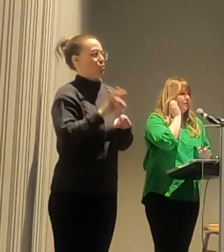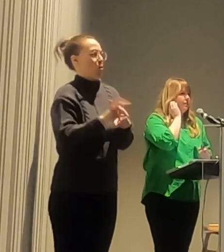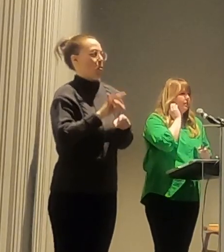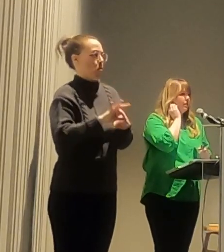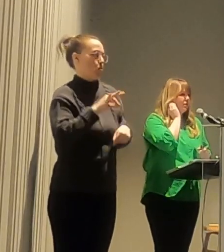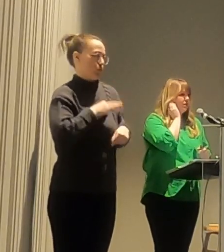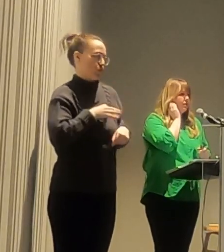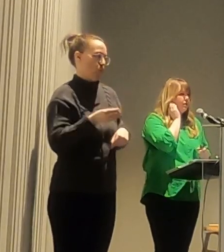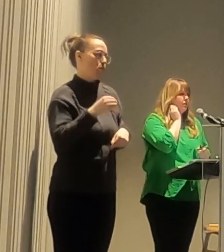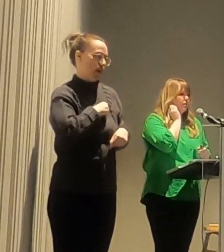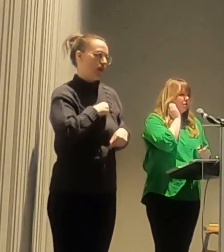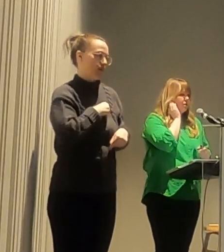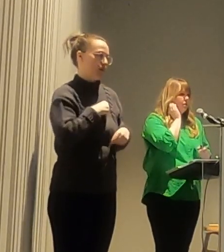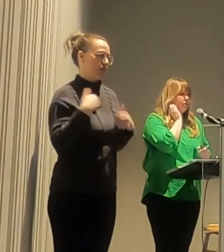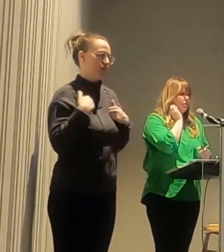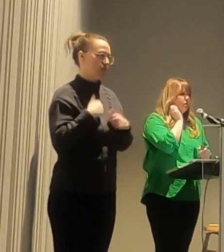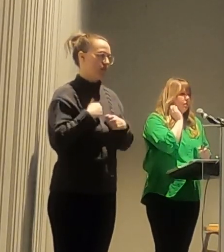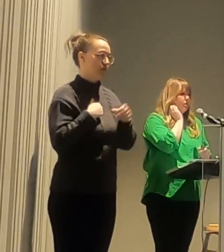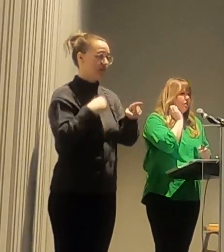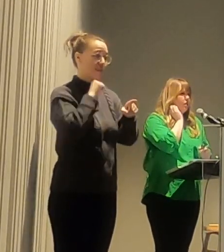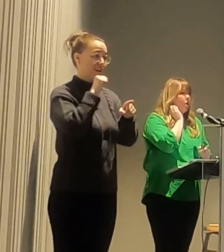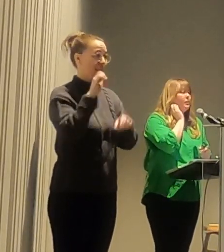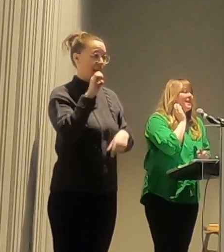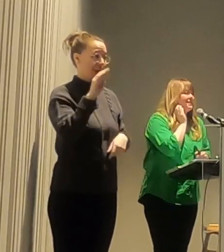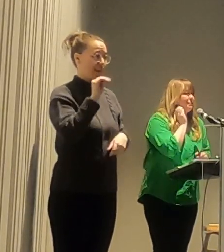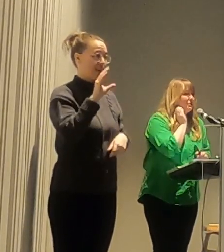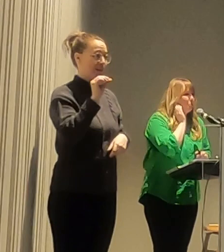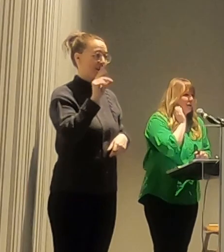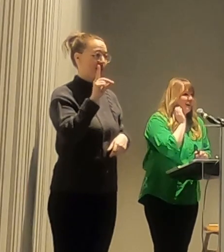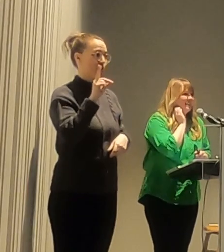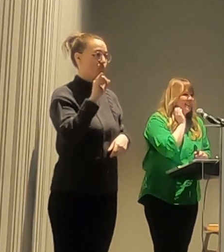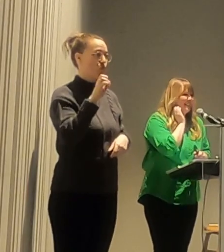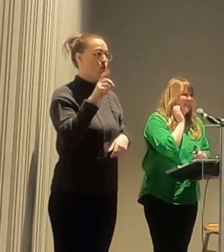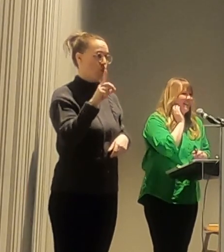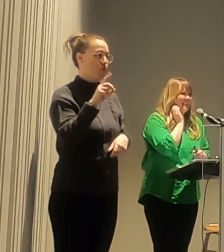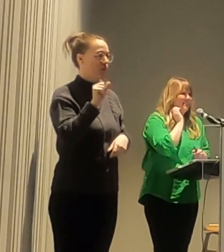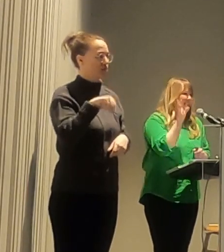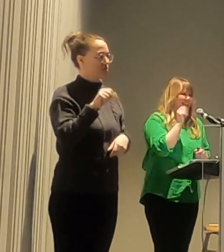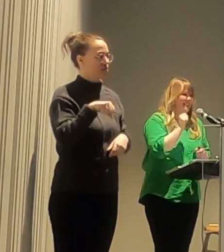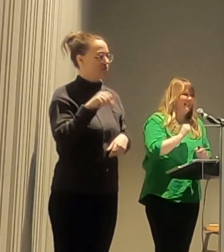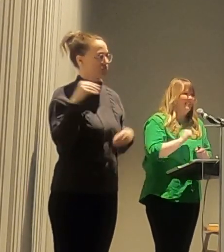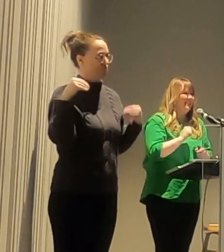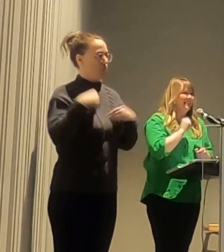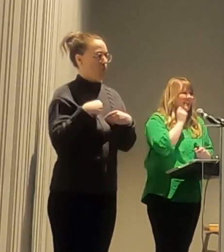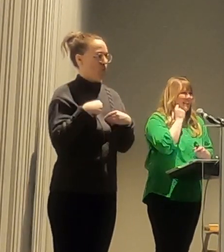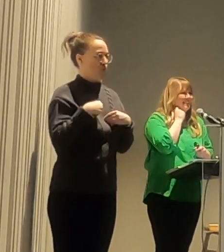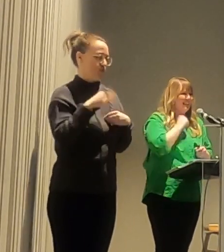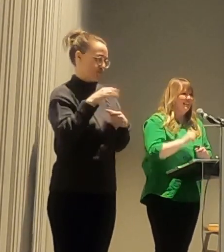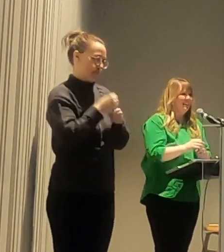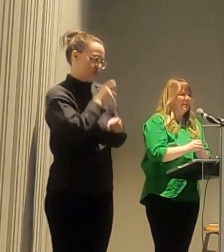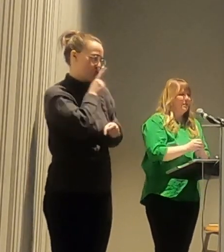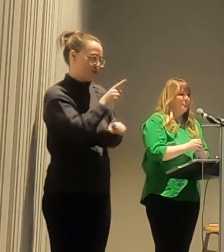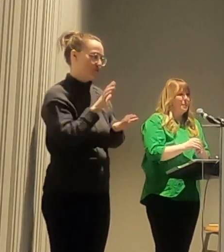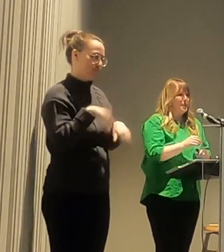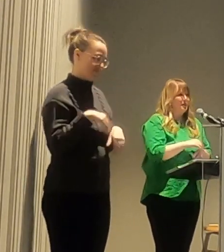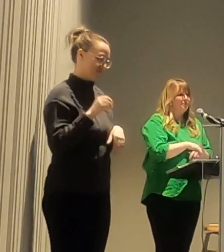the silk. They weren't embroidered. Oh yes, they were embroidered onto the silk. Yes, I'm sorry, that's what yes.